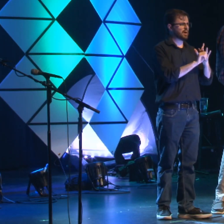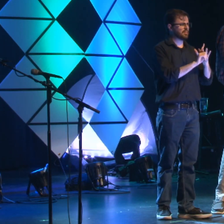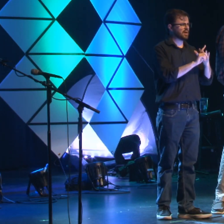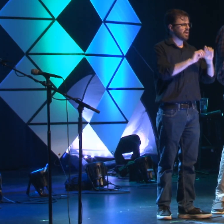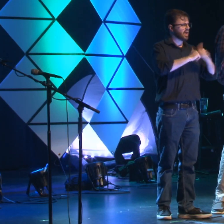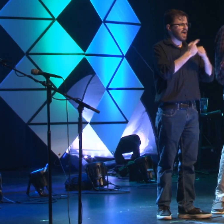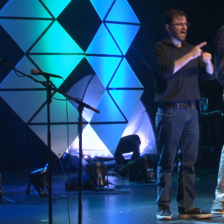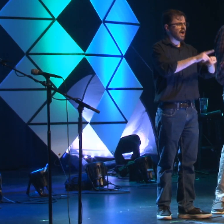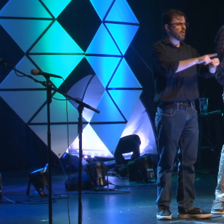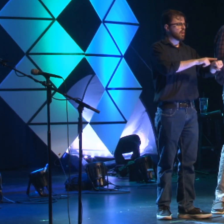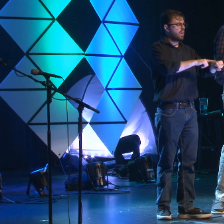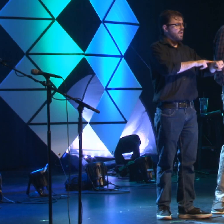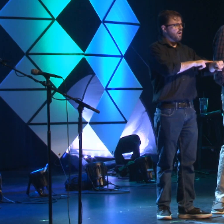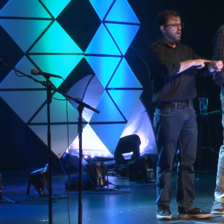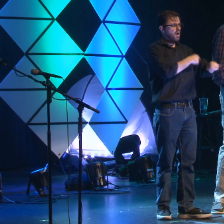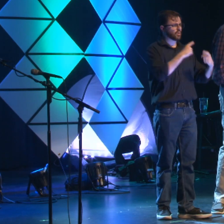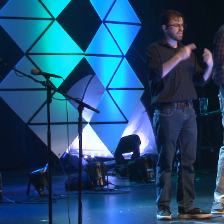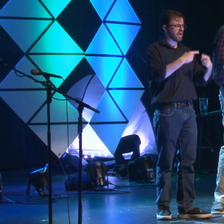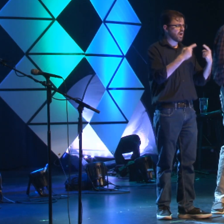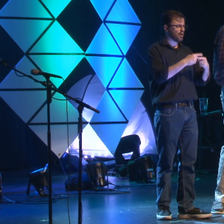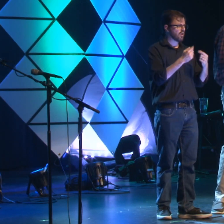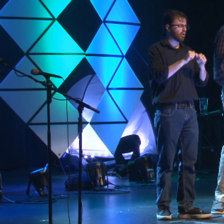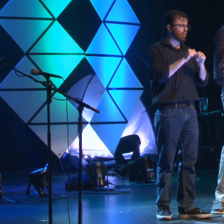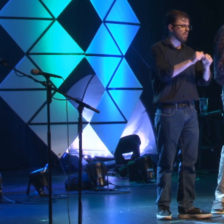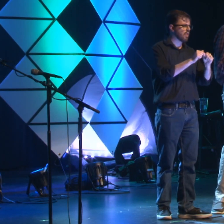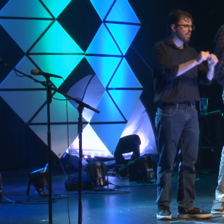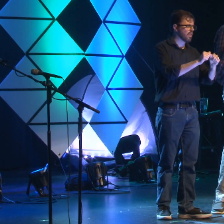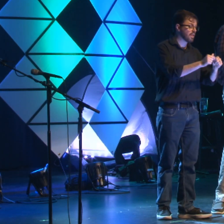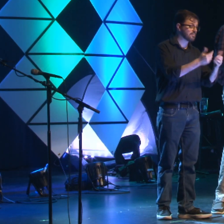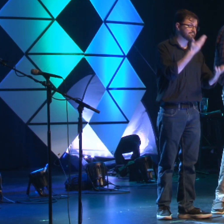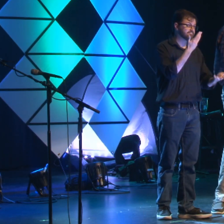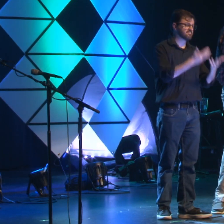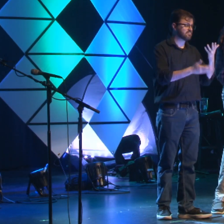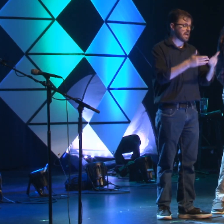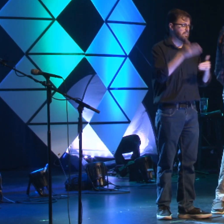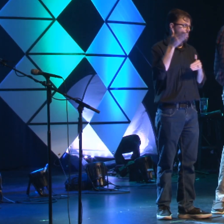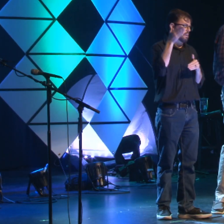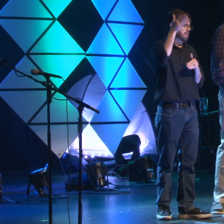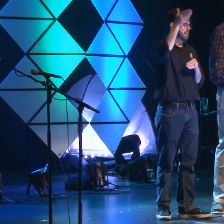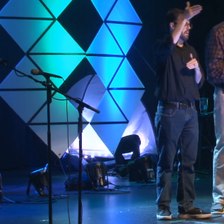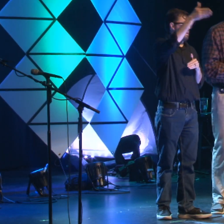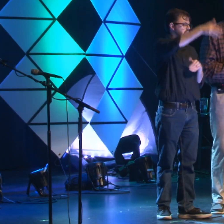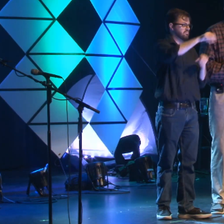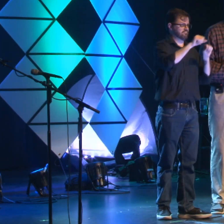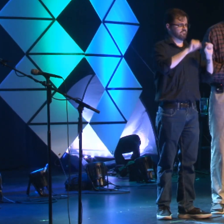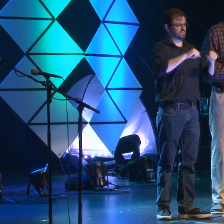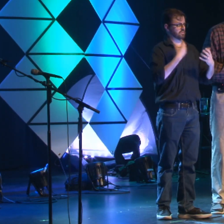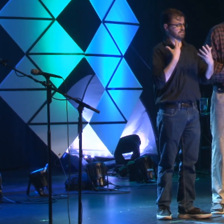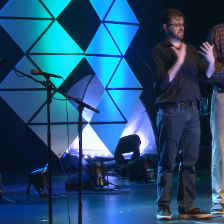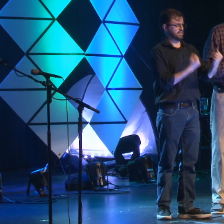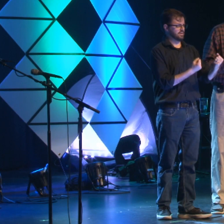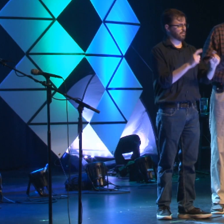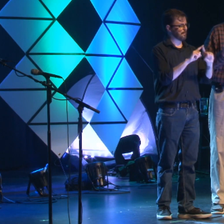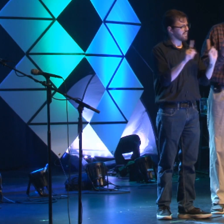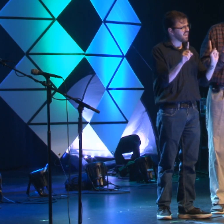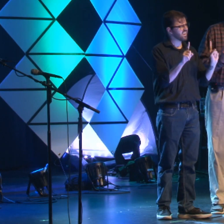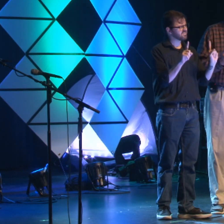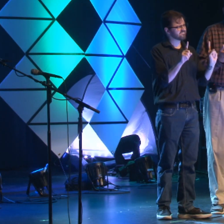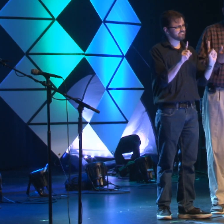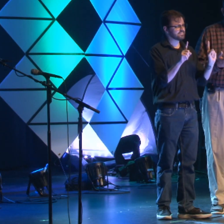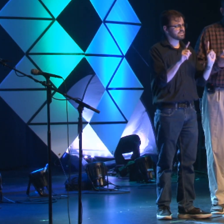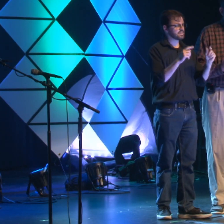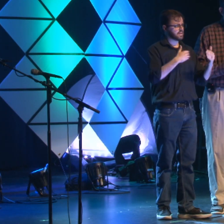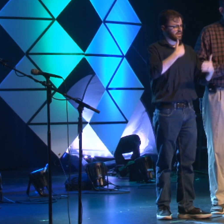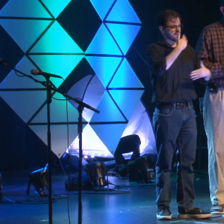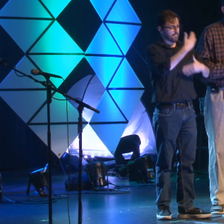would find the answers that help them heal, but this process of grieving, this finding